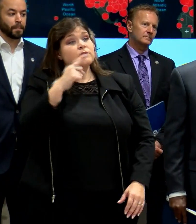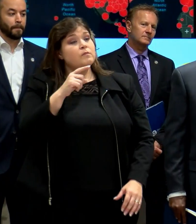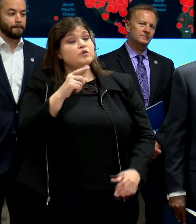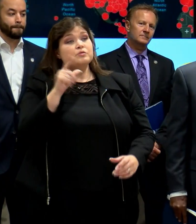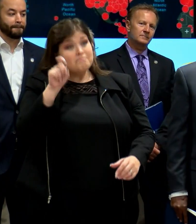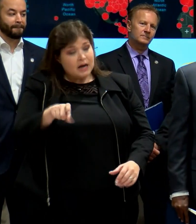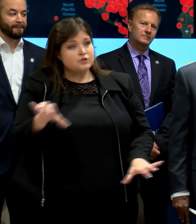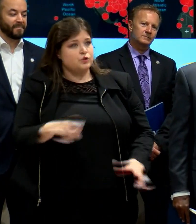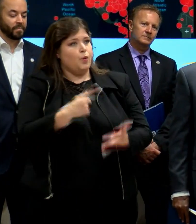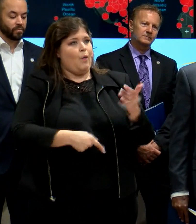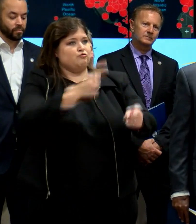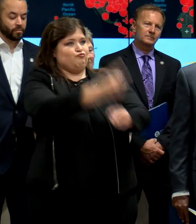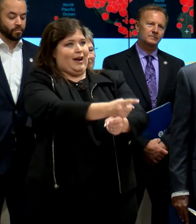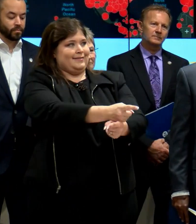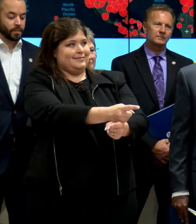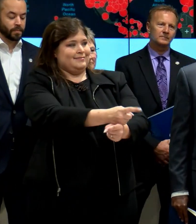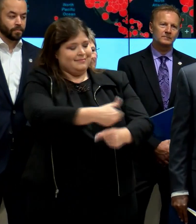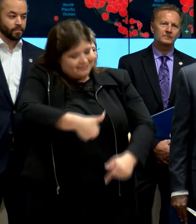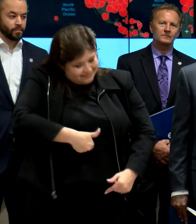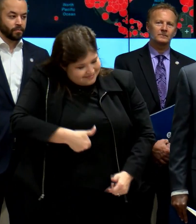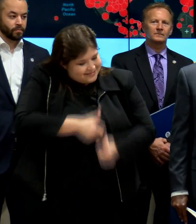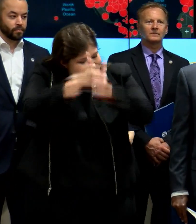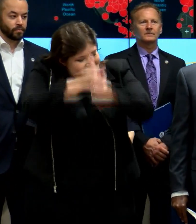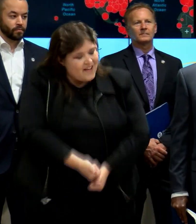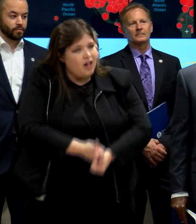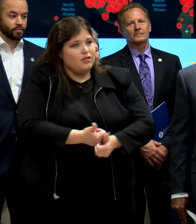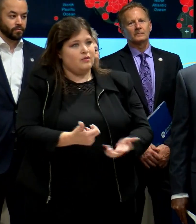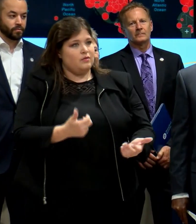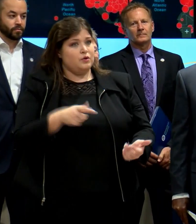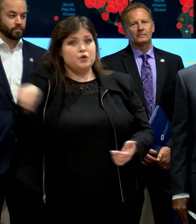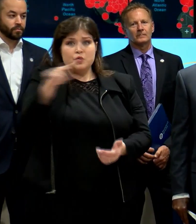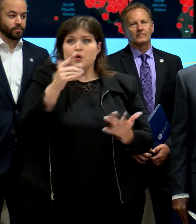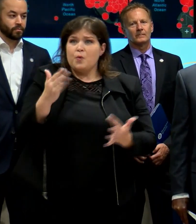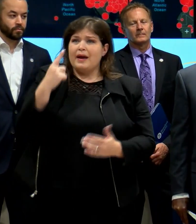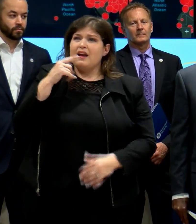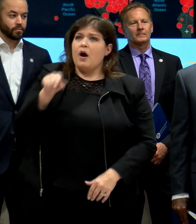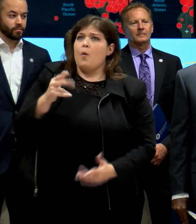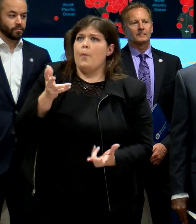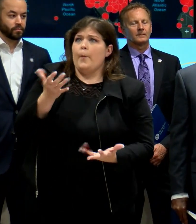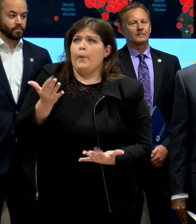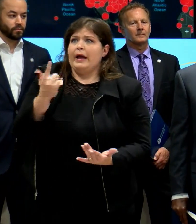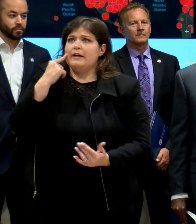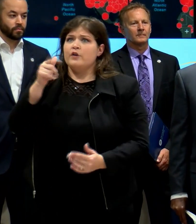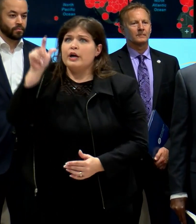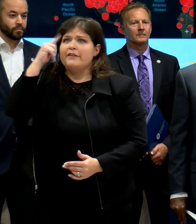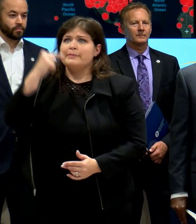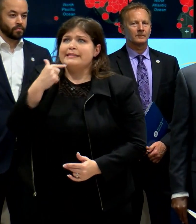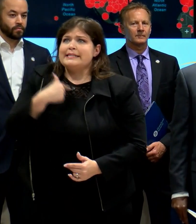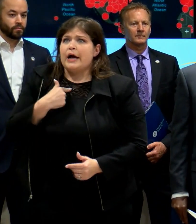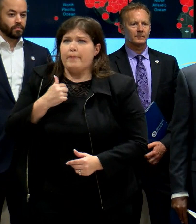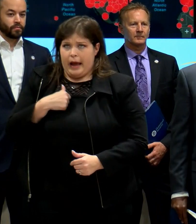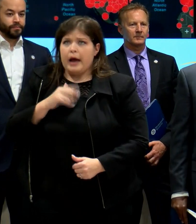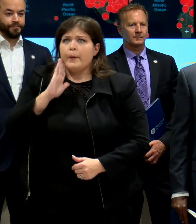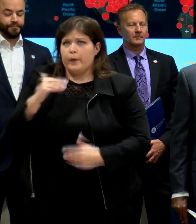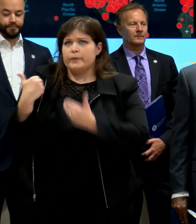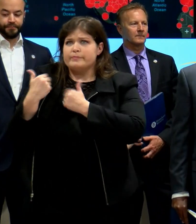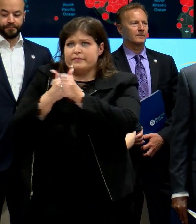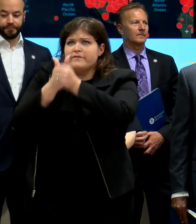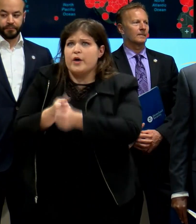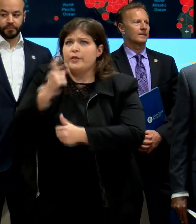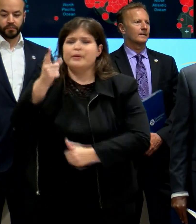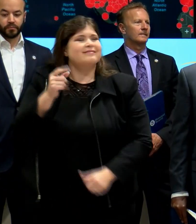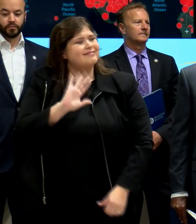for government to tell them to be responsible. So this is not